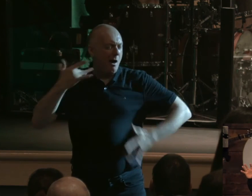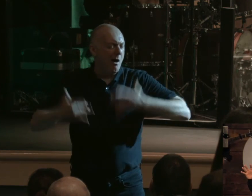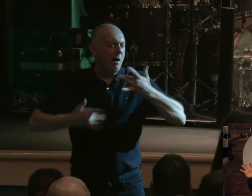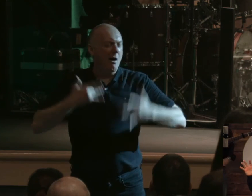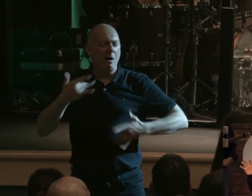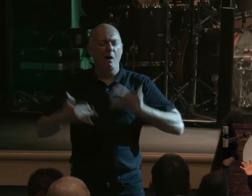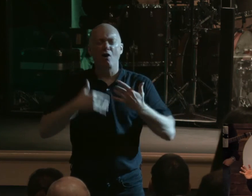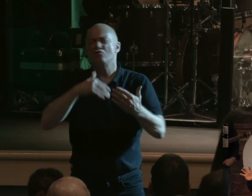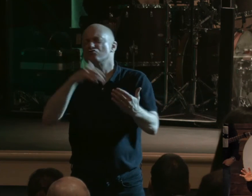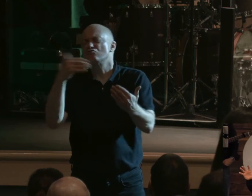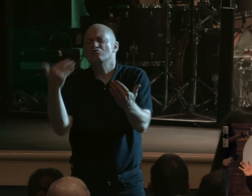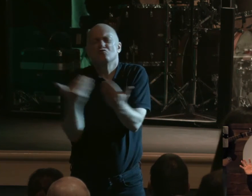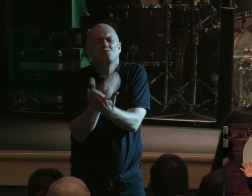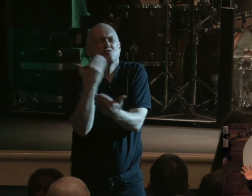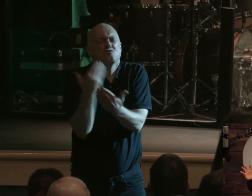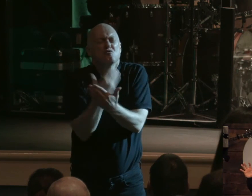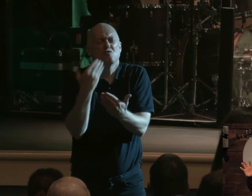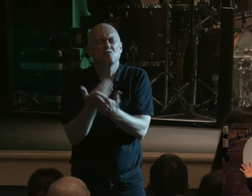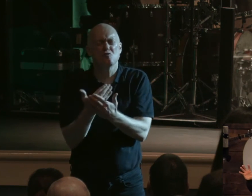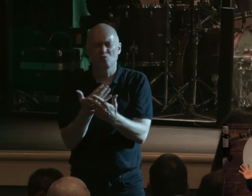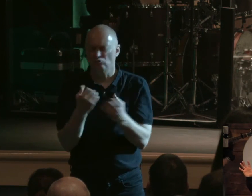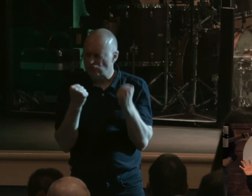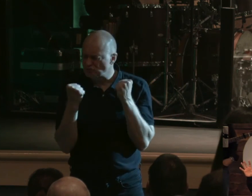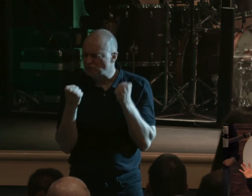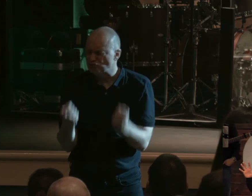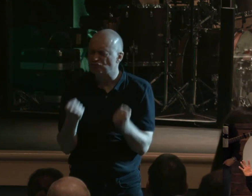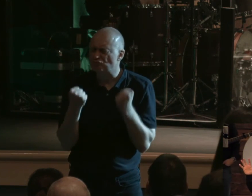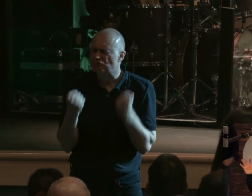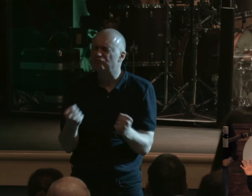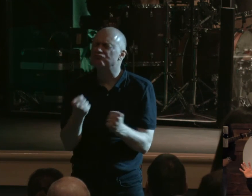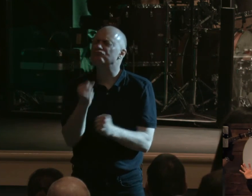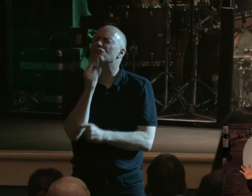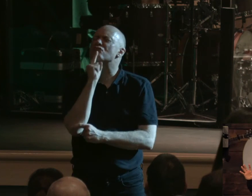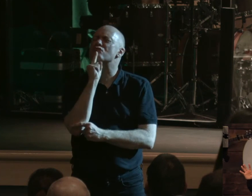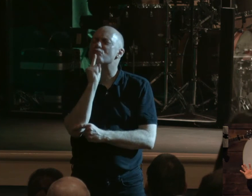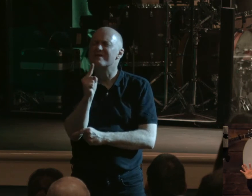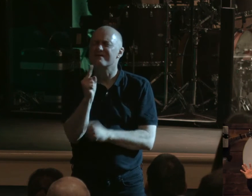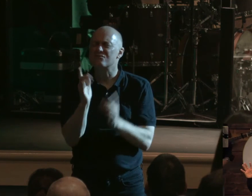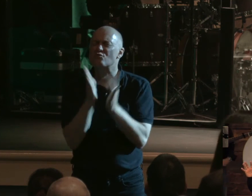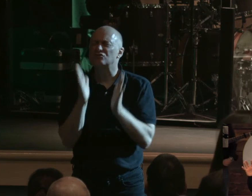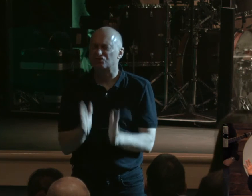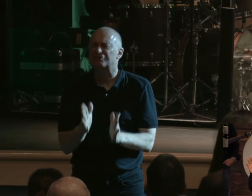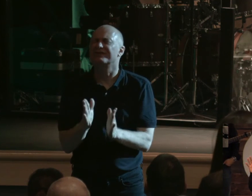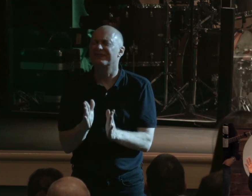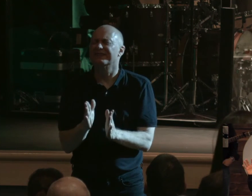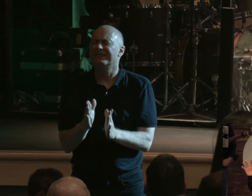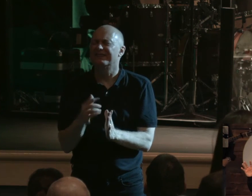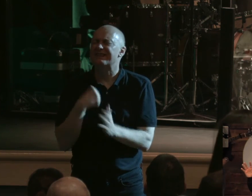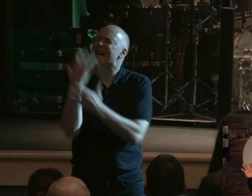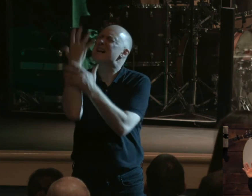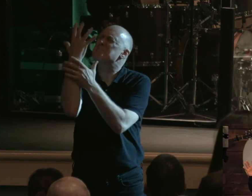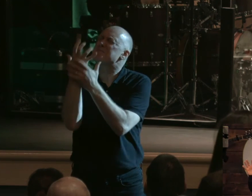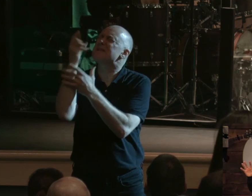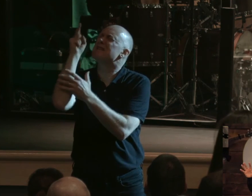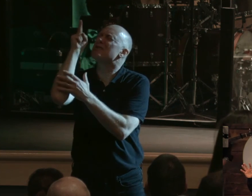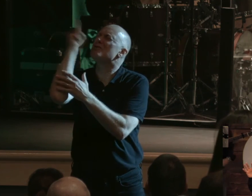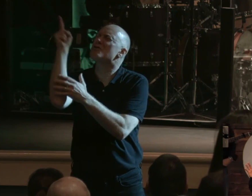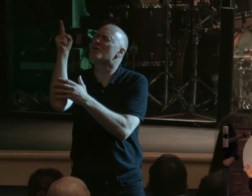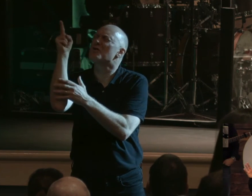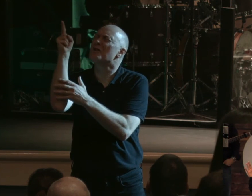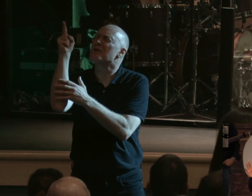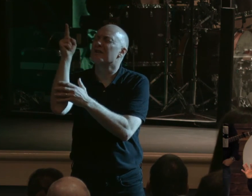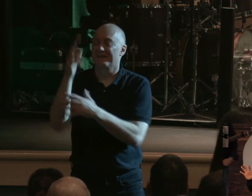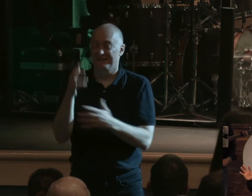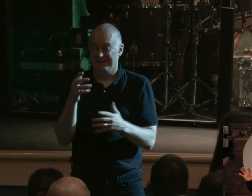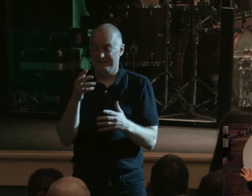as new as ever, as vibrant as ever, as real as ever. And God, I beg you that the world will